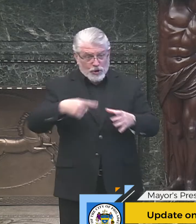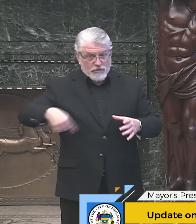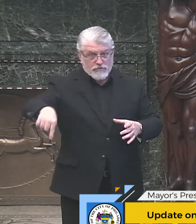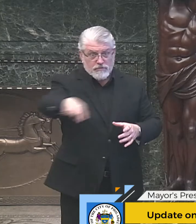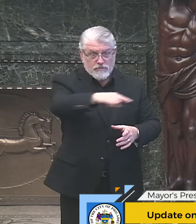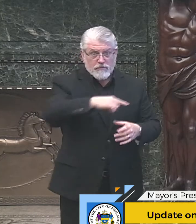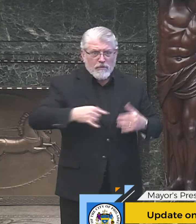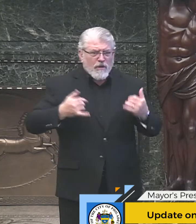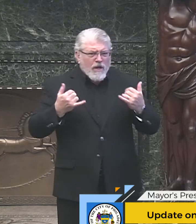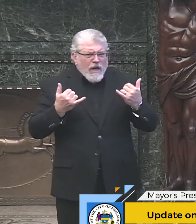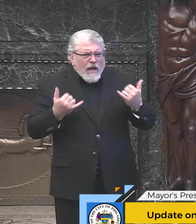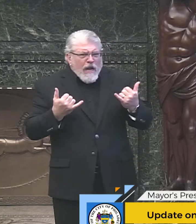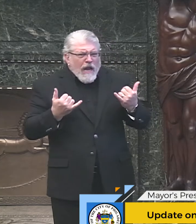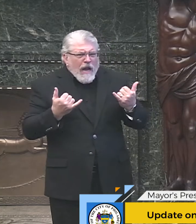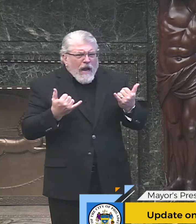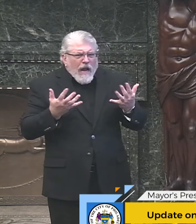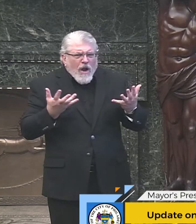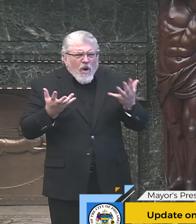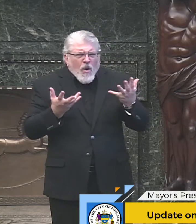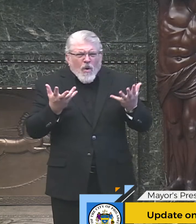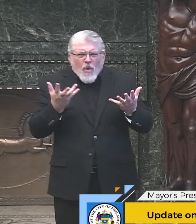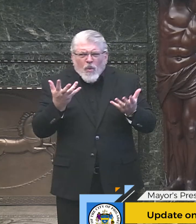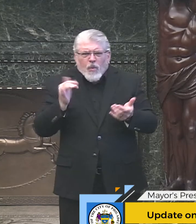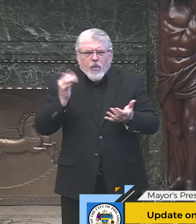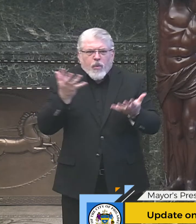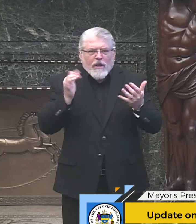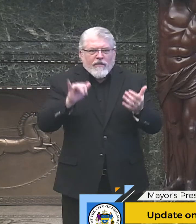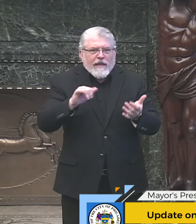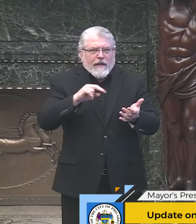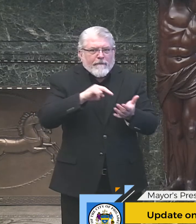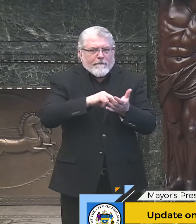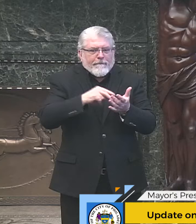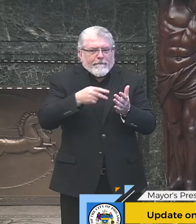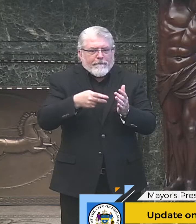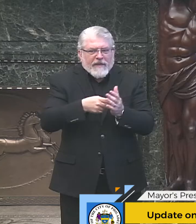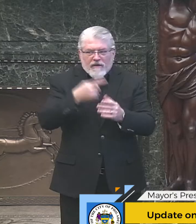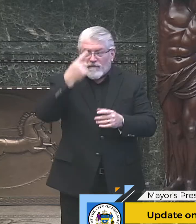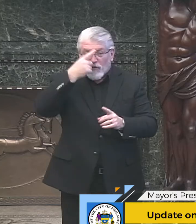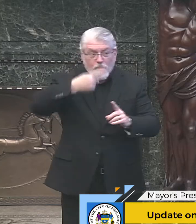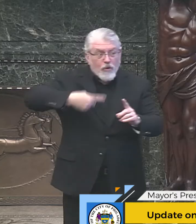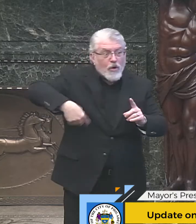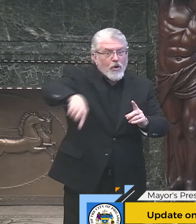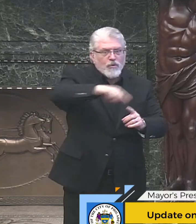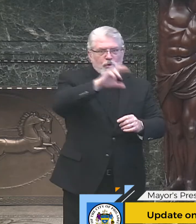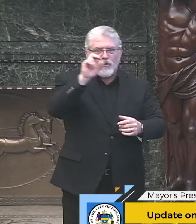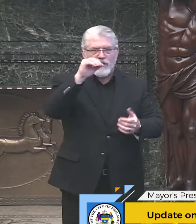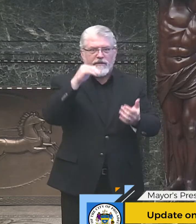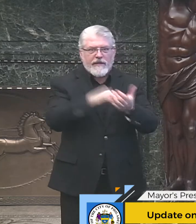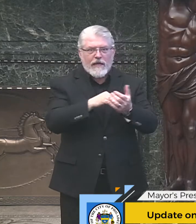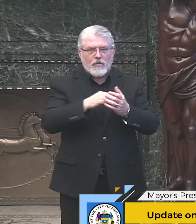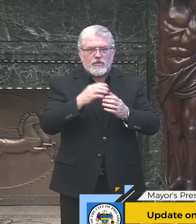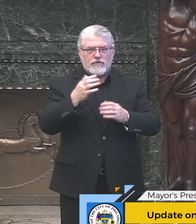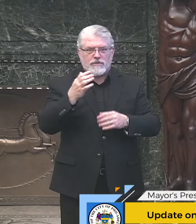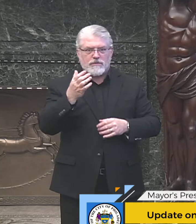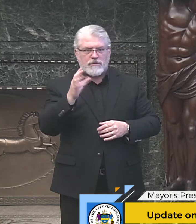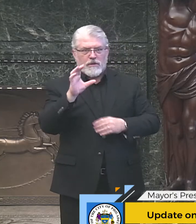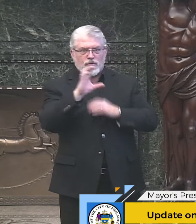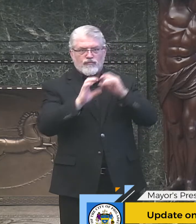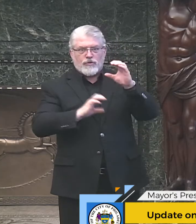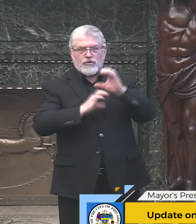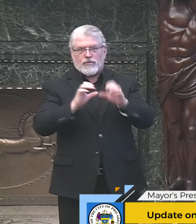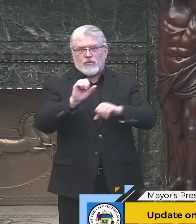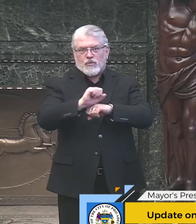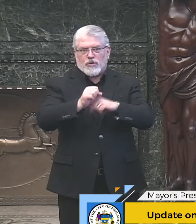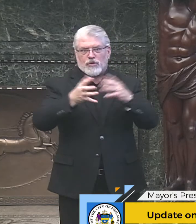impact on the construction industry, or what went into this decision? We are following the guidance of the Commonwealth and the governor's order to hold all of